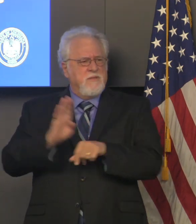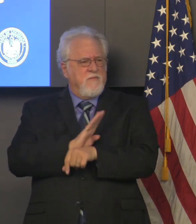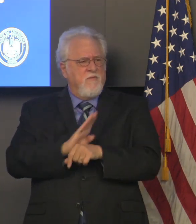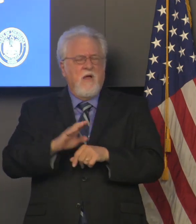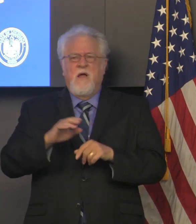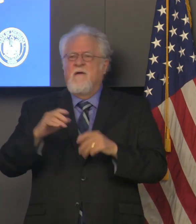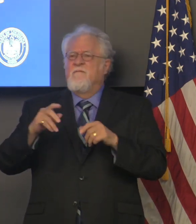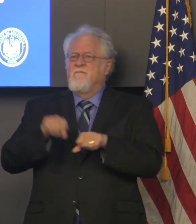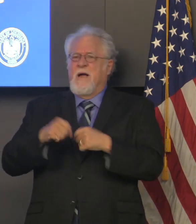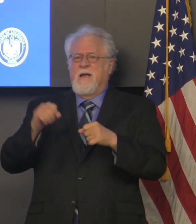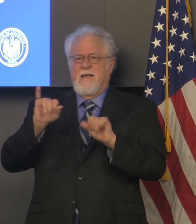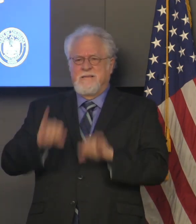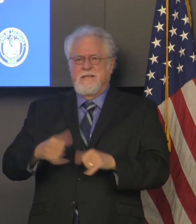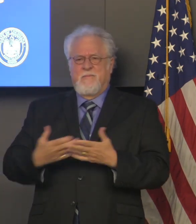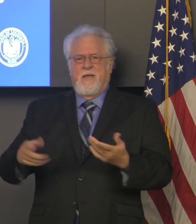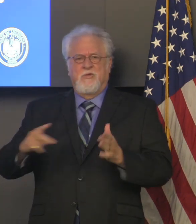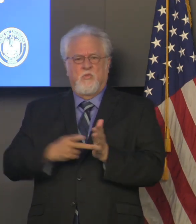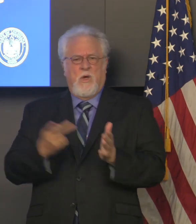thing twice?